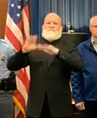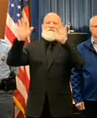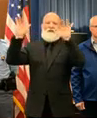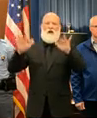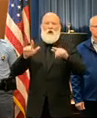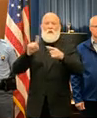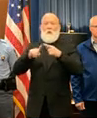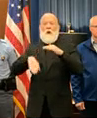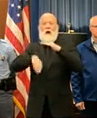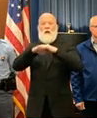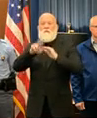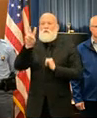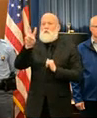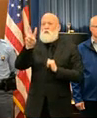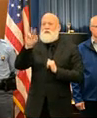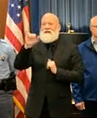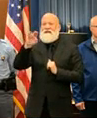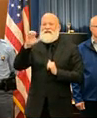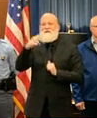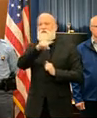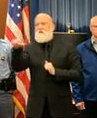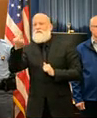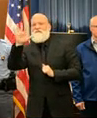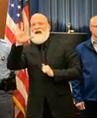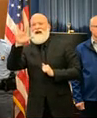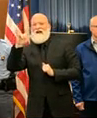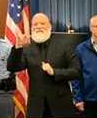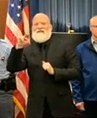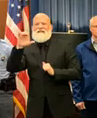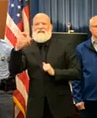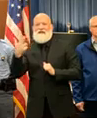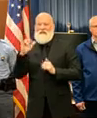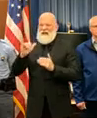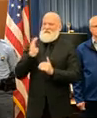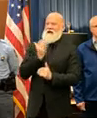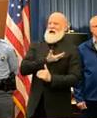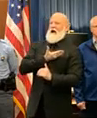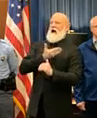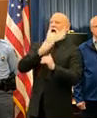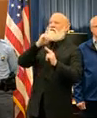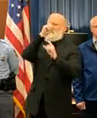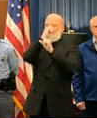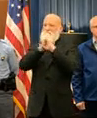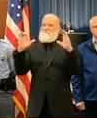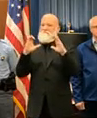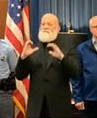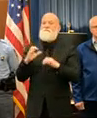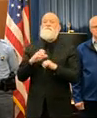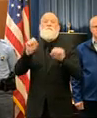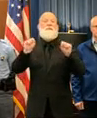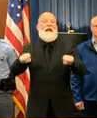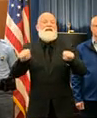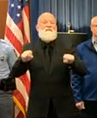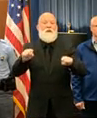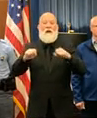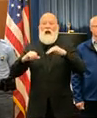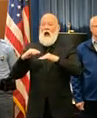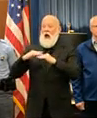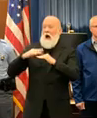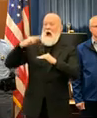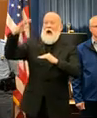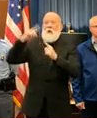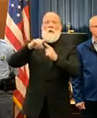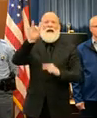those are some conservative estimates right now, with some reaching as high as 8 inches in the higher elevation. Northeast